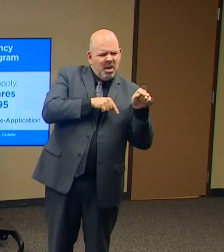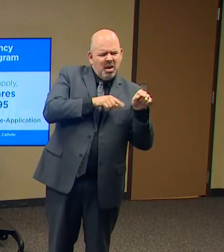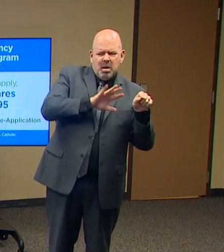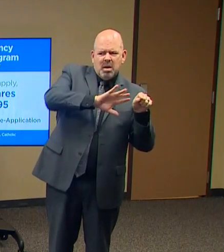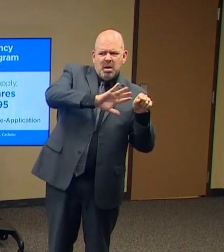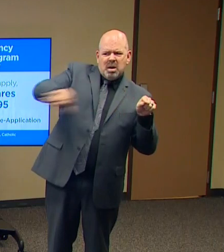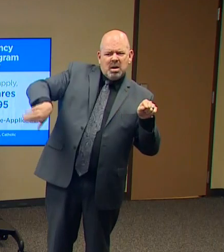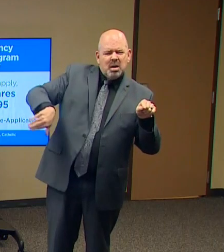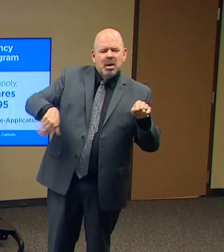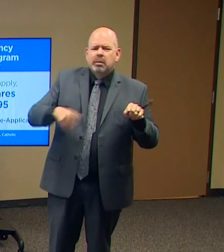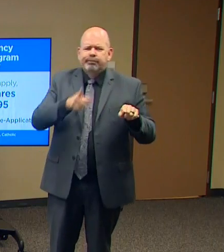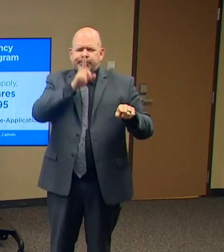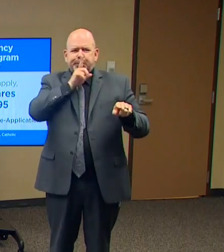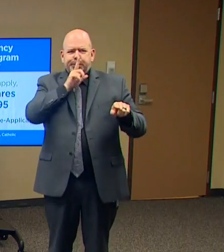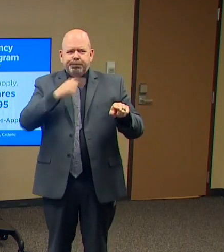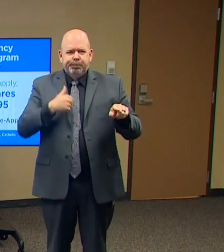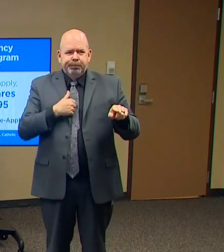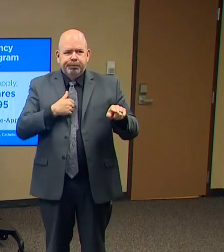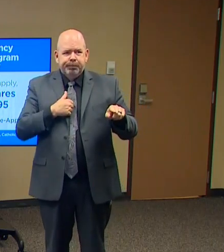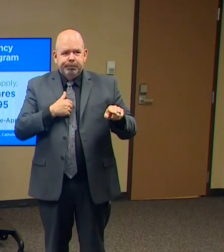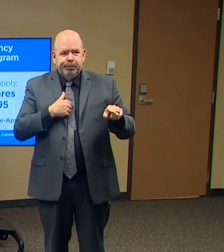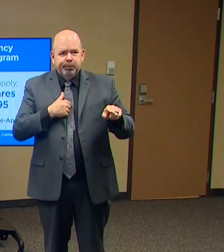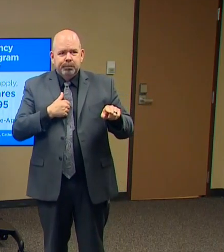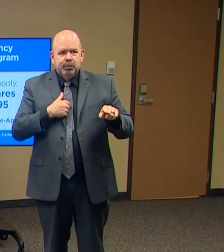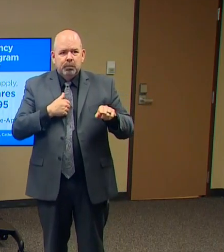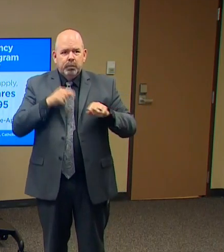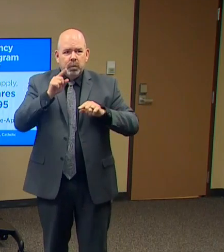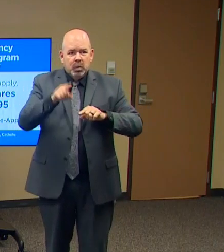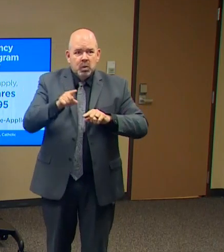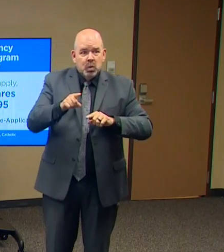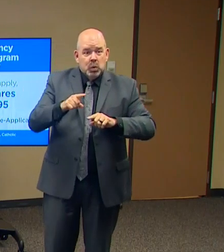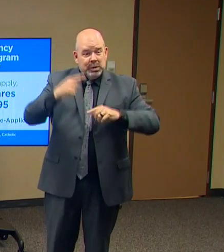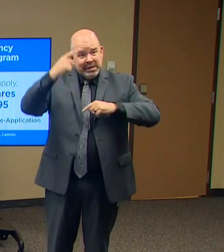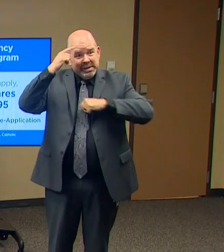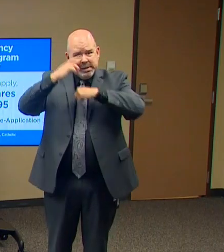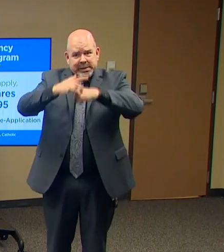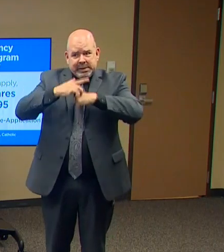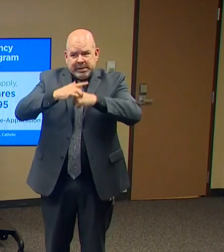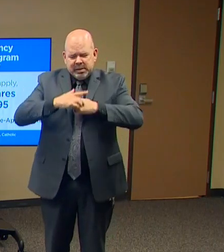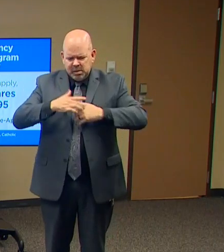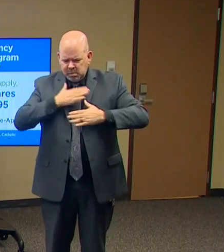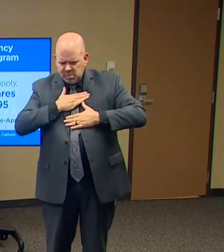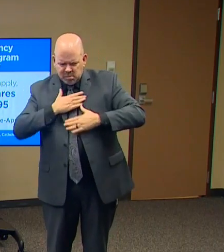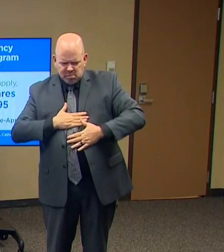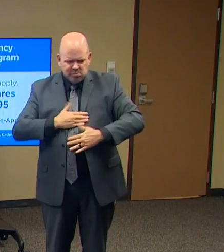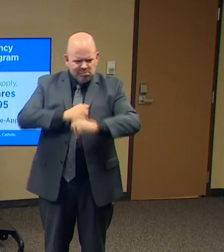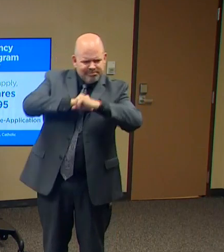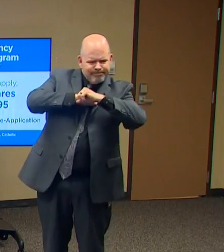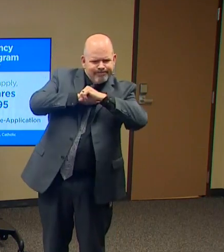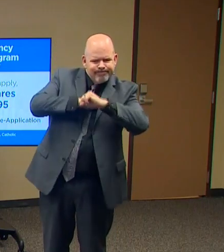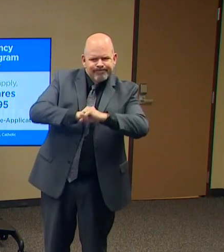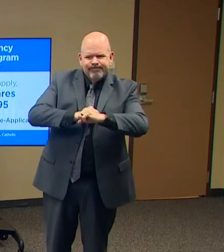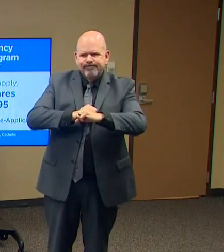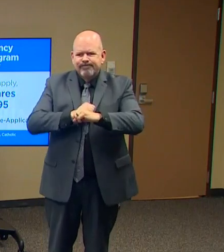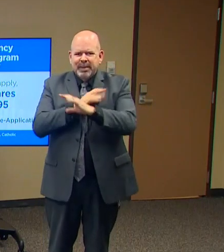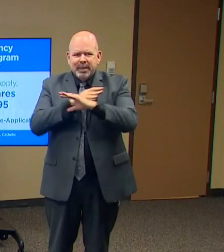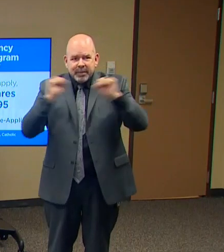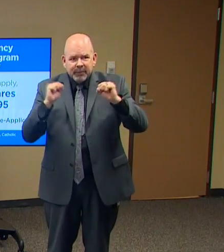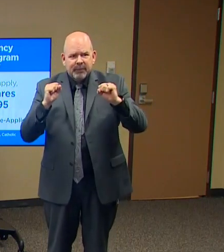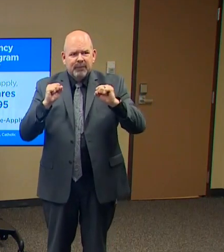you maintain focus on your health, that you continue to do those things that will keep you and your family